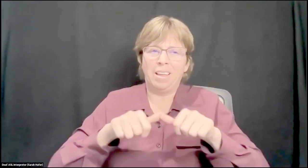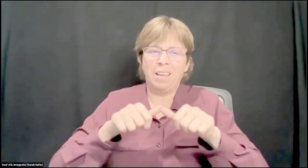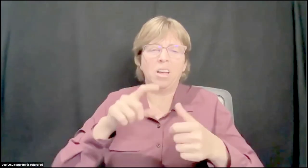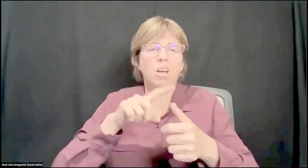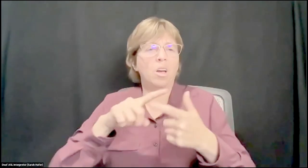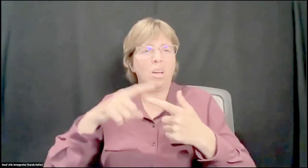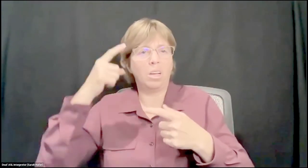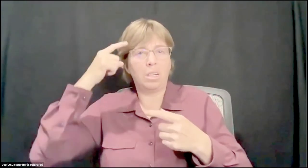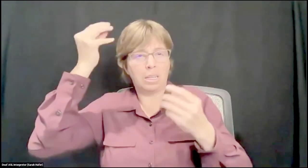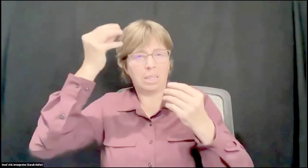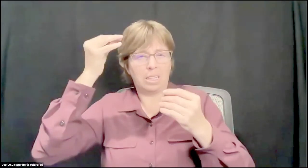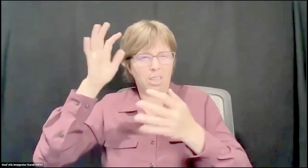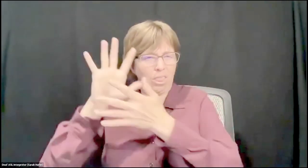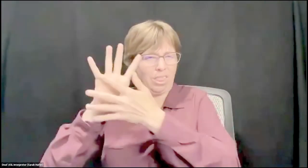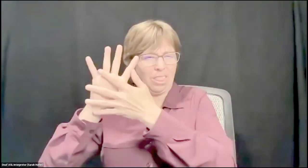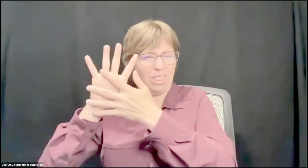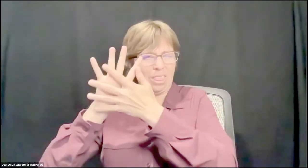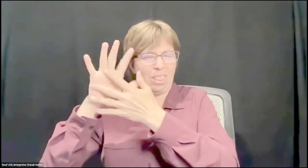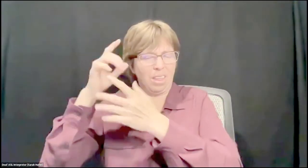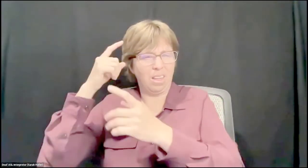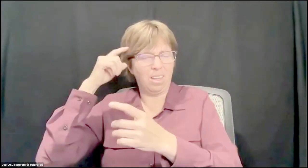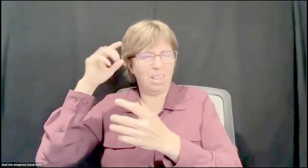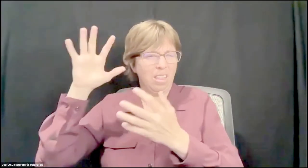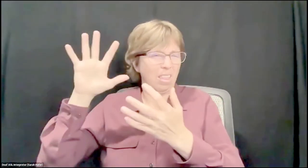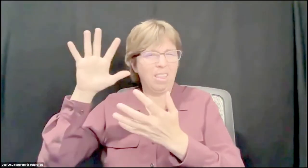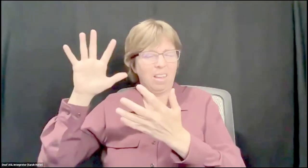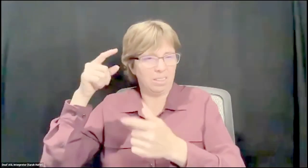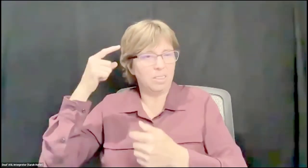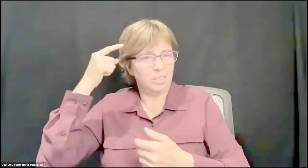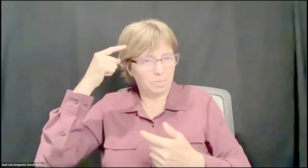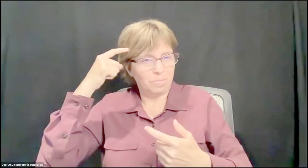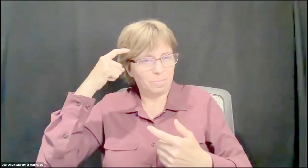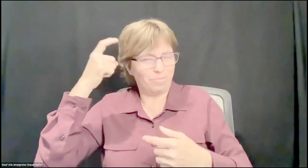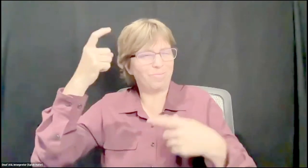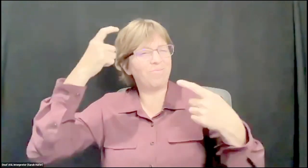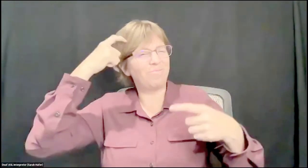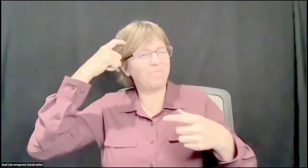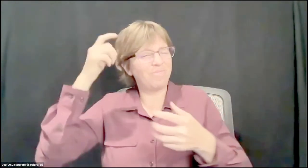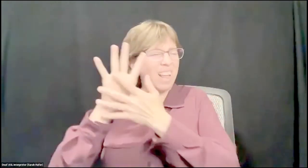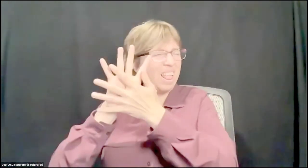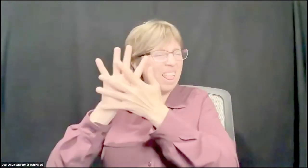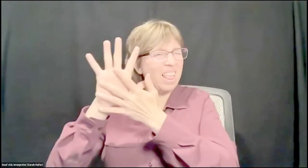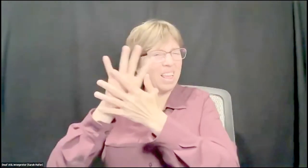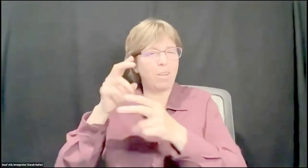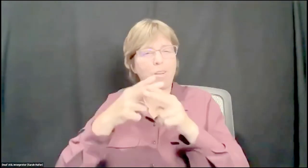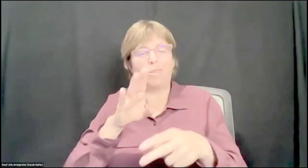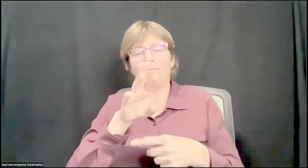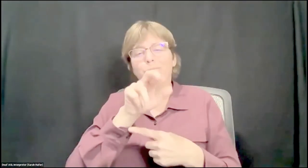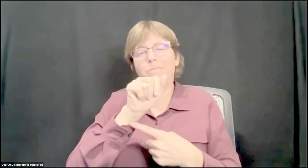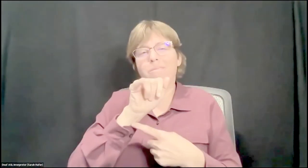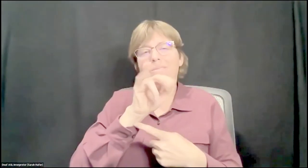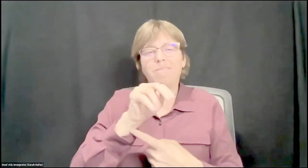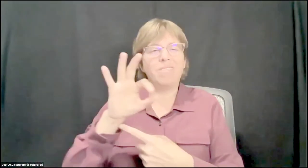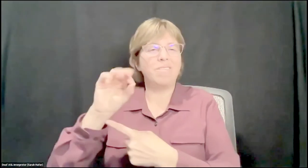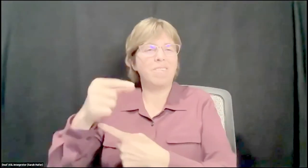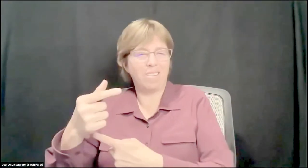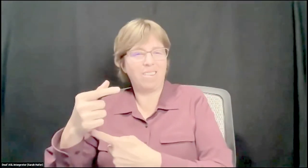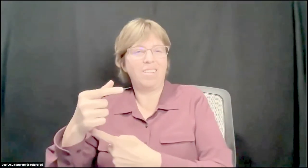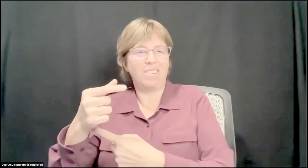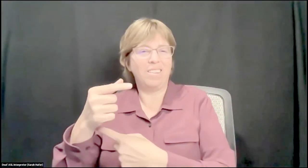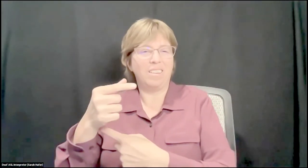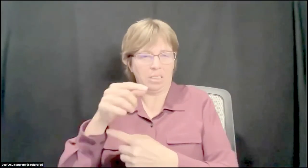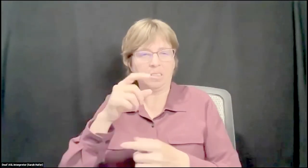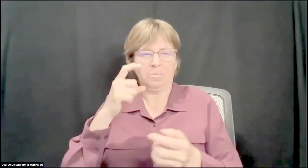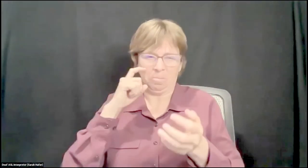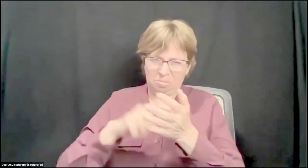that we have seen from people who had COVID. There's also multi-organ and autoimmune